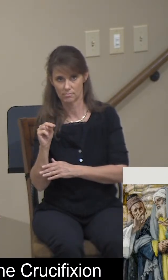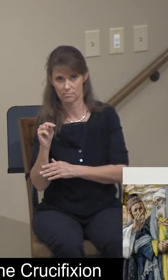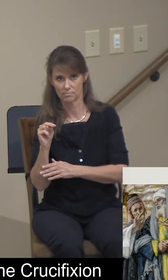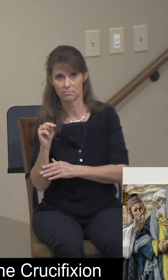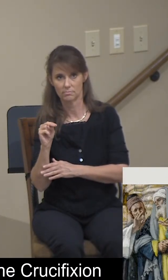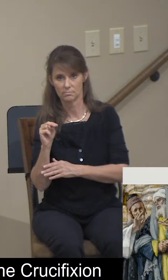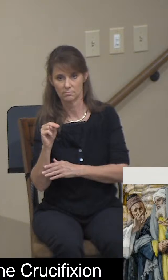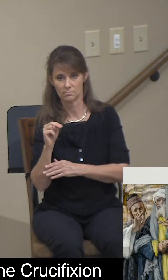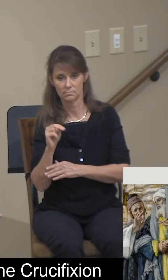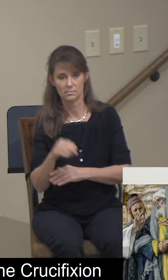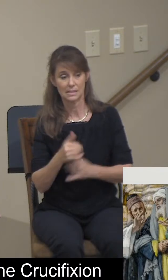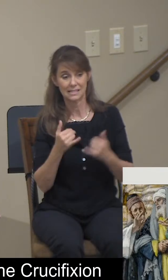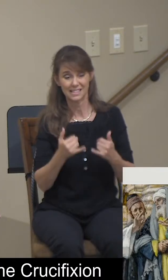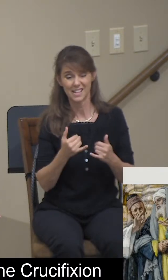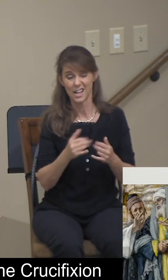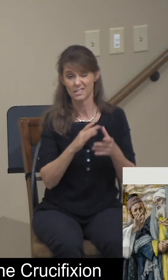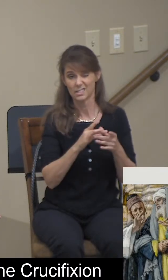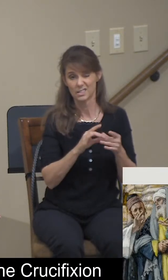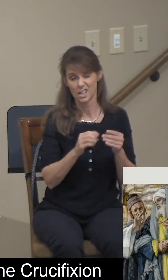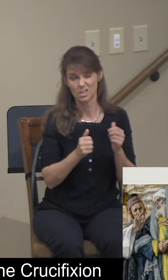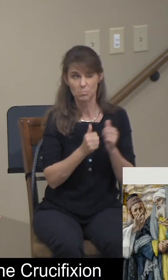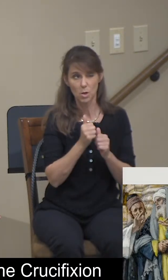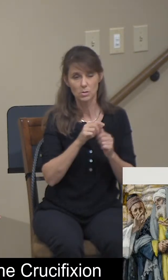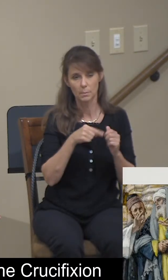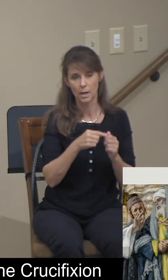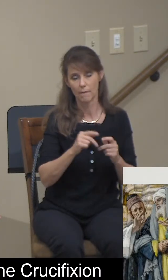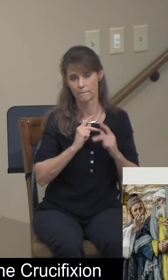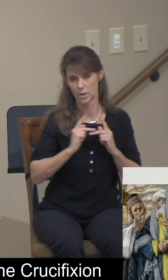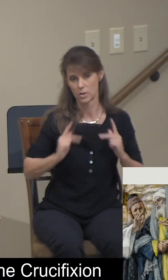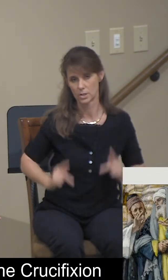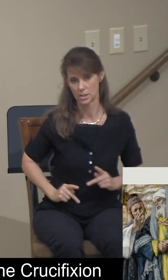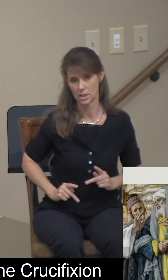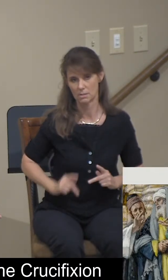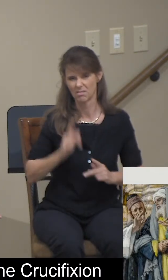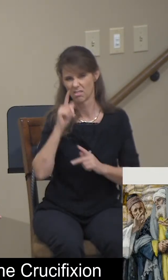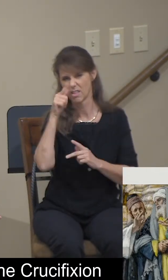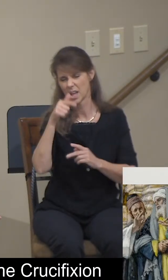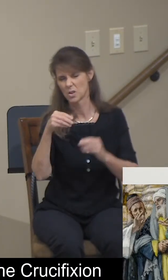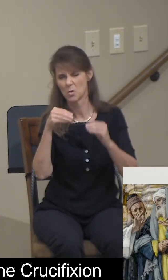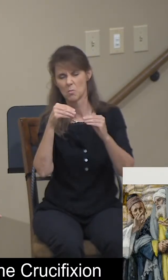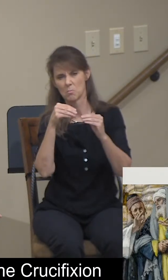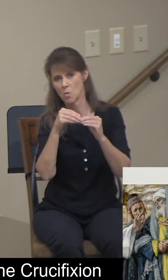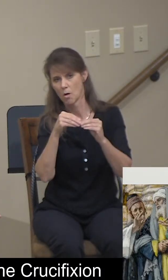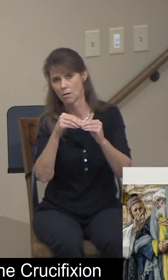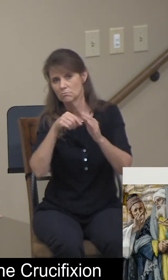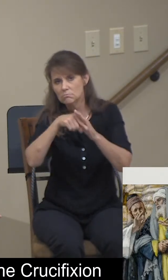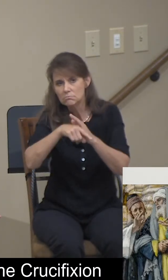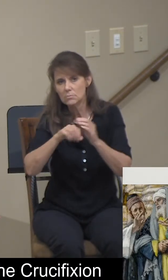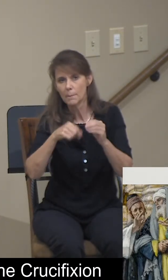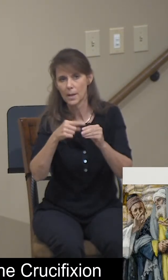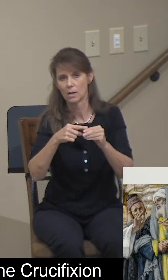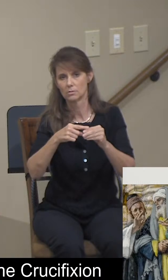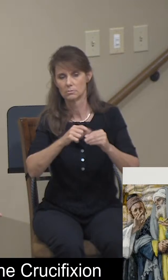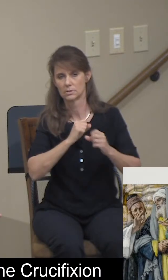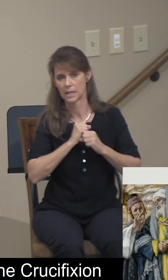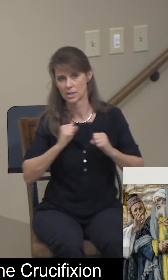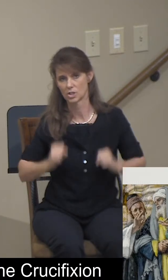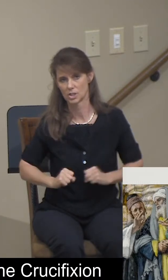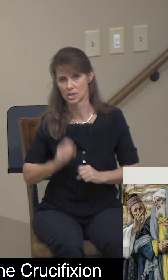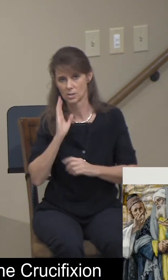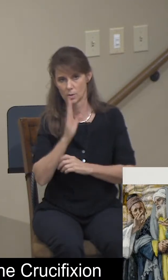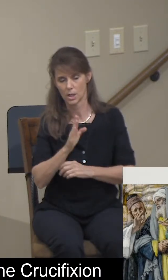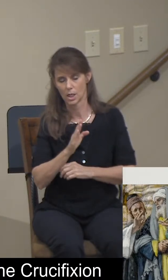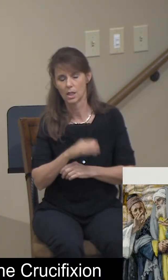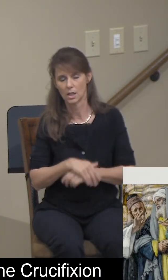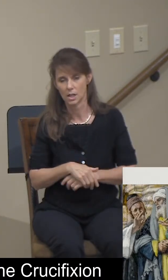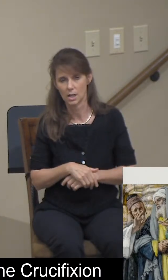about the Pharisees. We'll talk a little bit more about the Sadducees in a few weeks when we talk about the two-tier system. The Sadducees are, of course, the aristocracy.